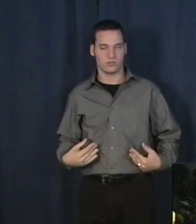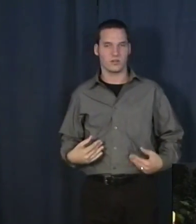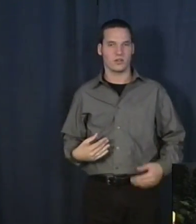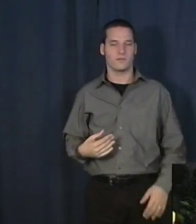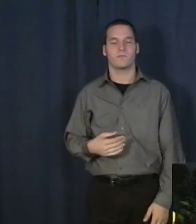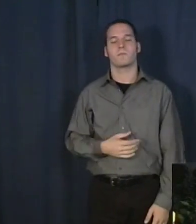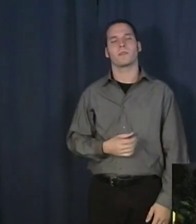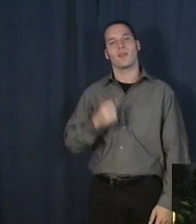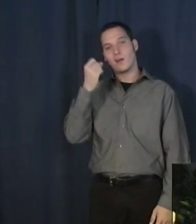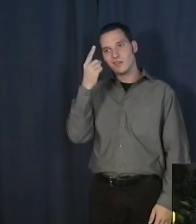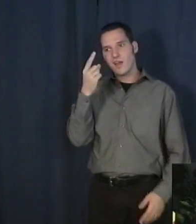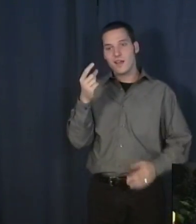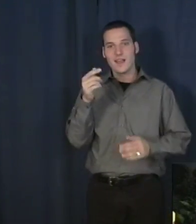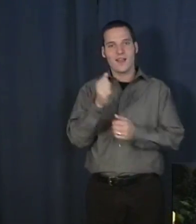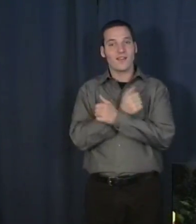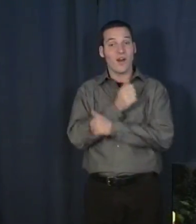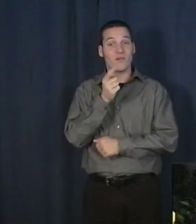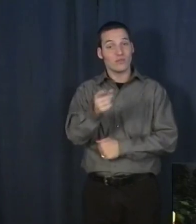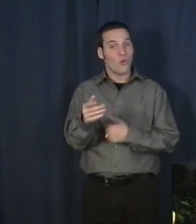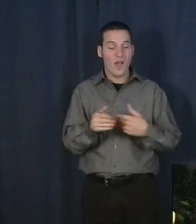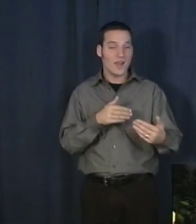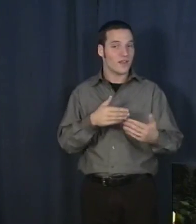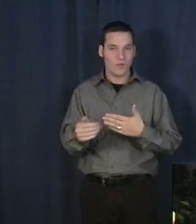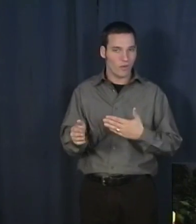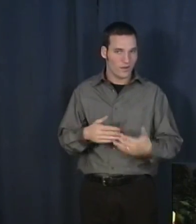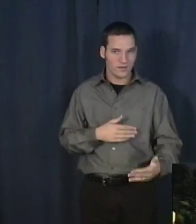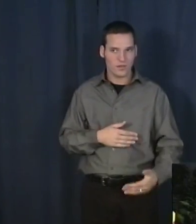your thoughts. And get this, He loves you anyway.